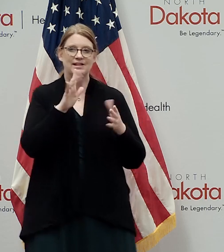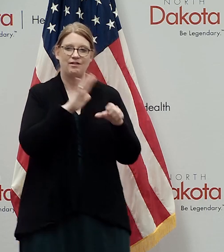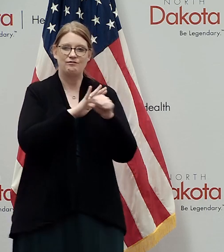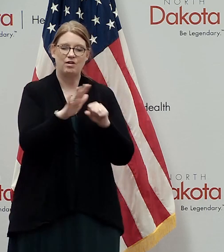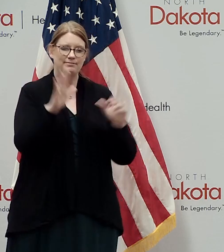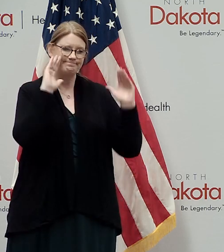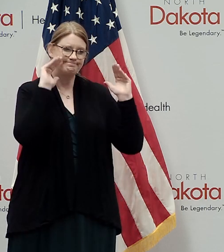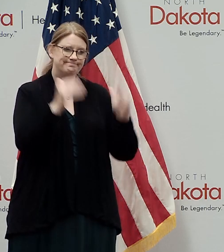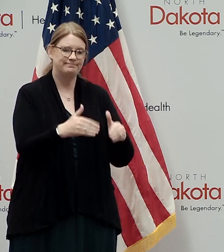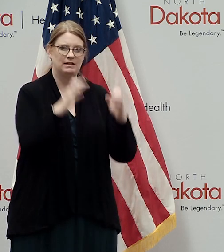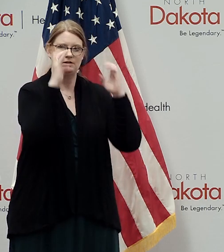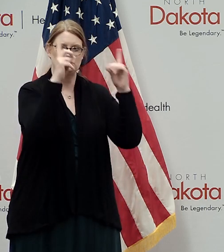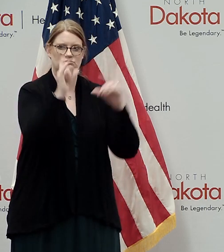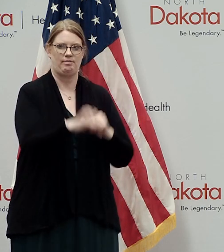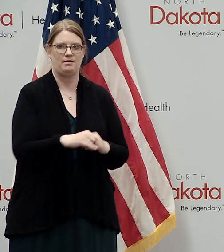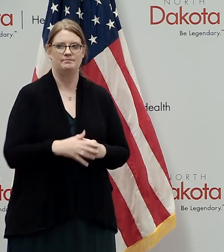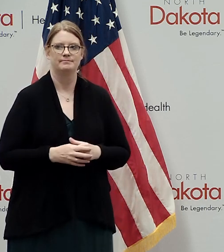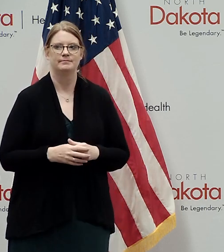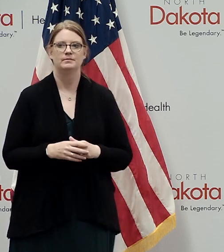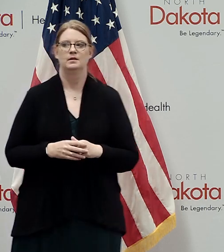education.